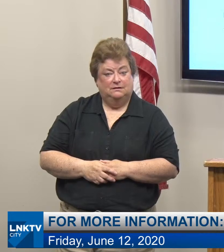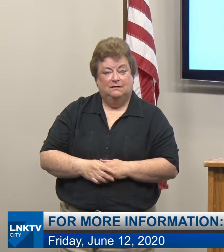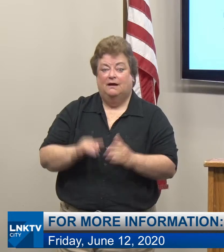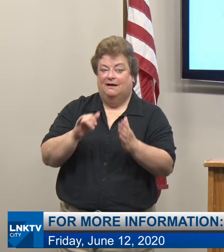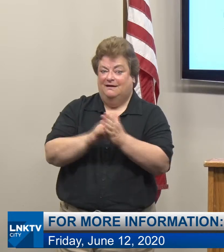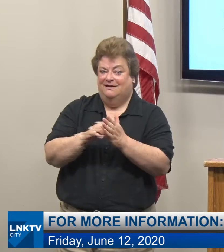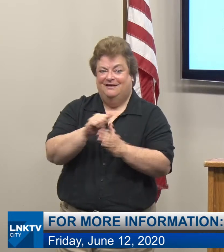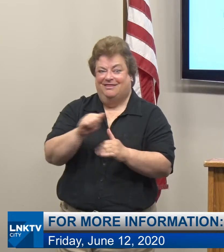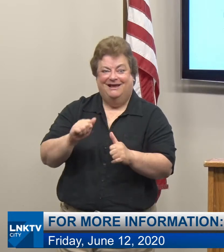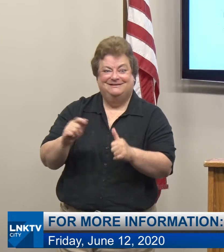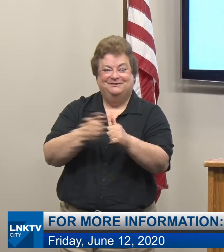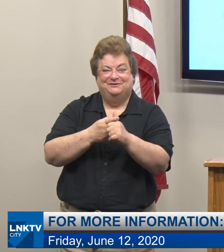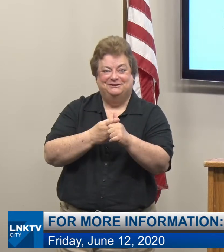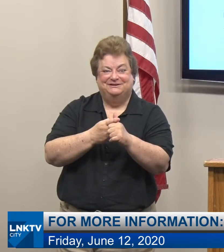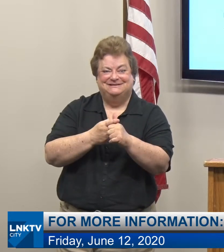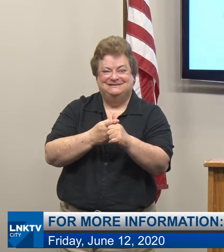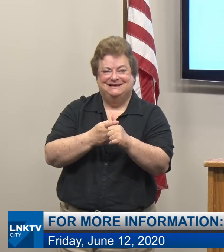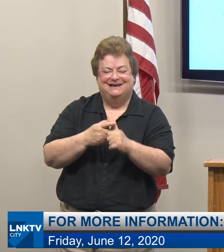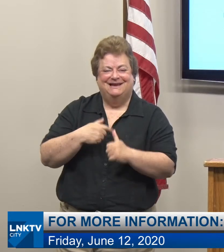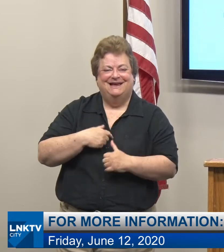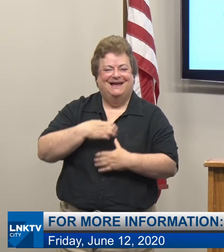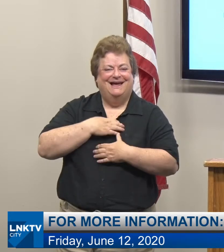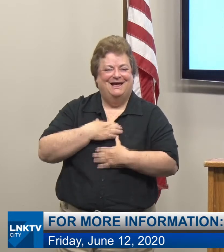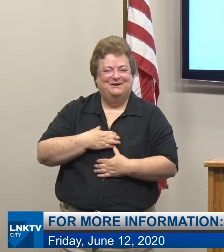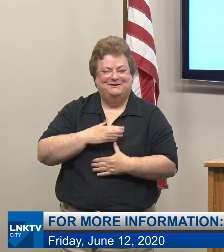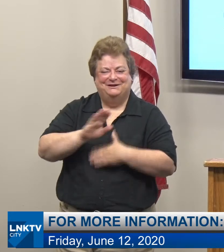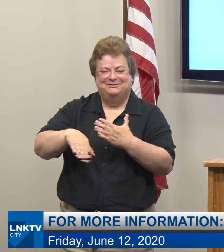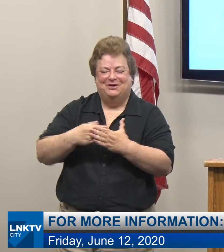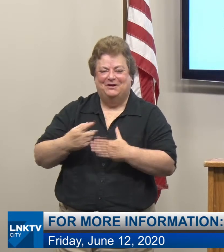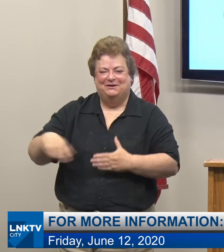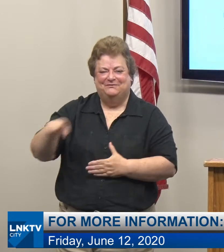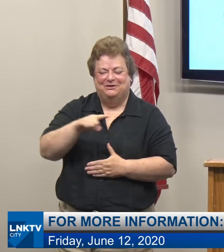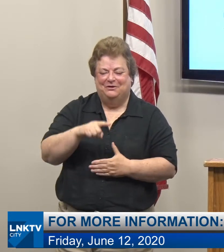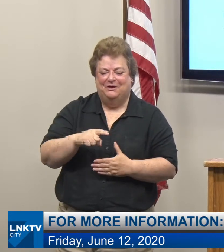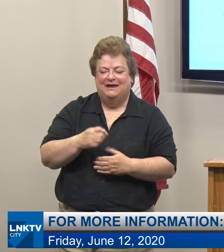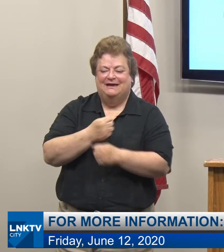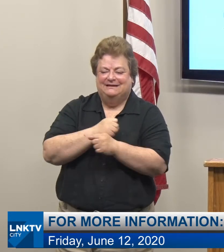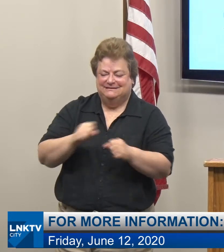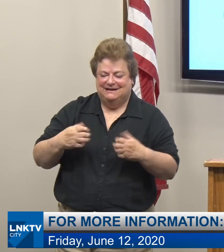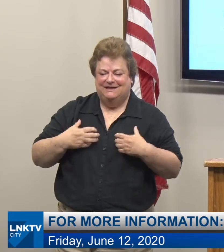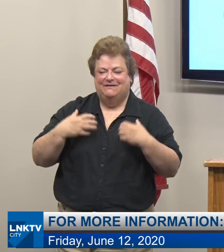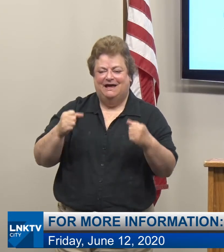Well, that's a first. I wish you all a safe and healthy